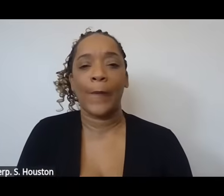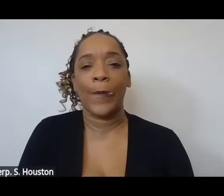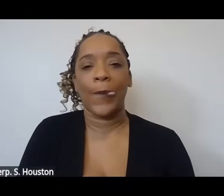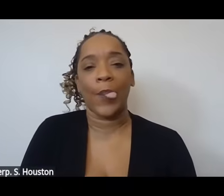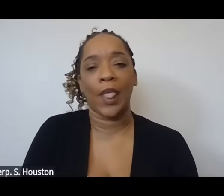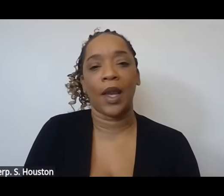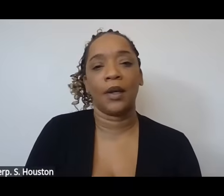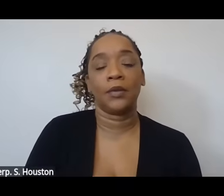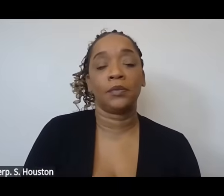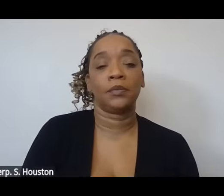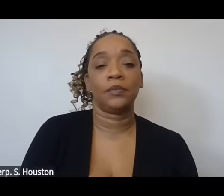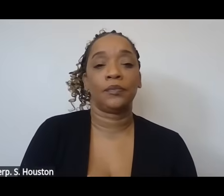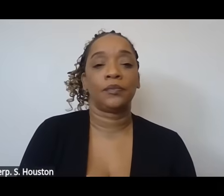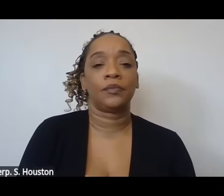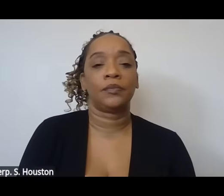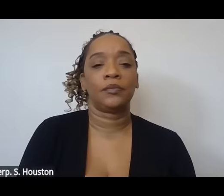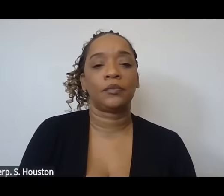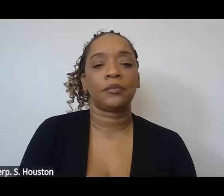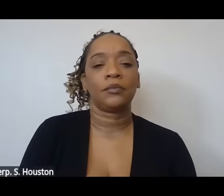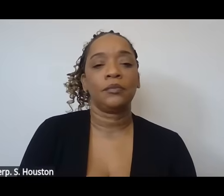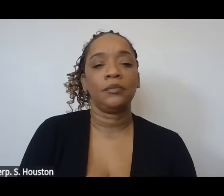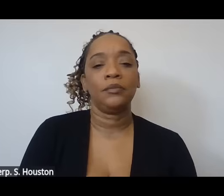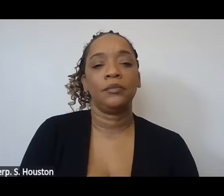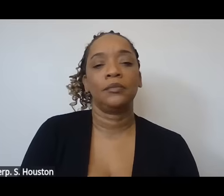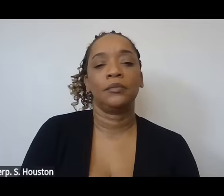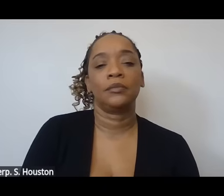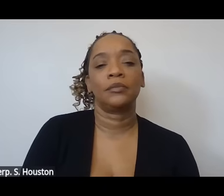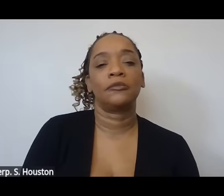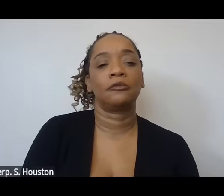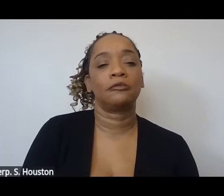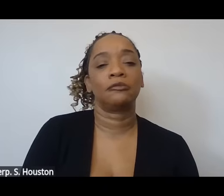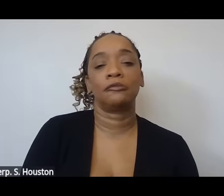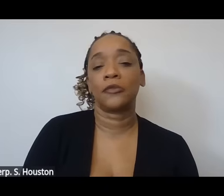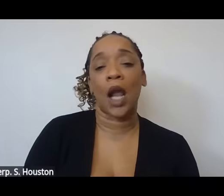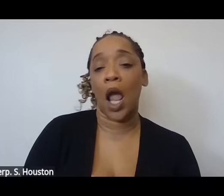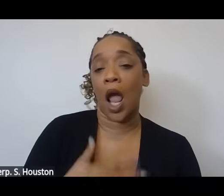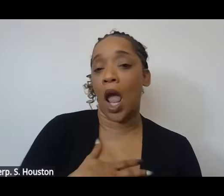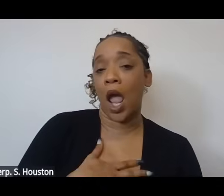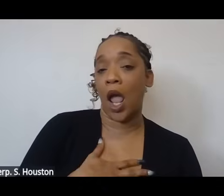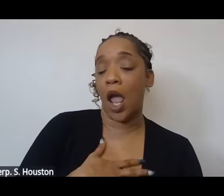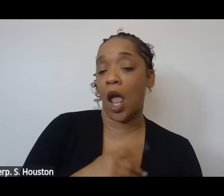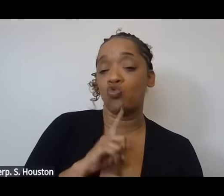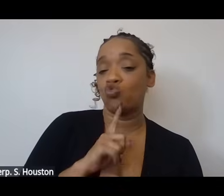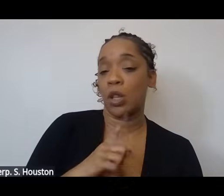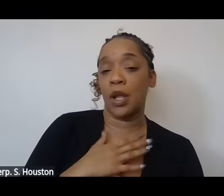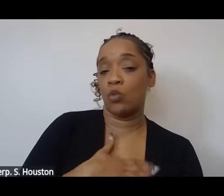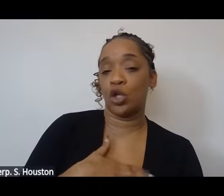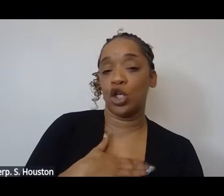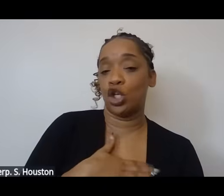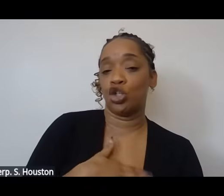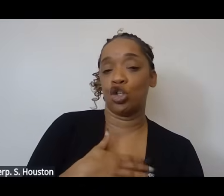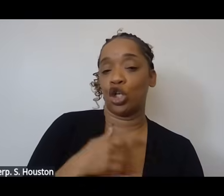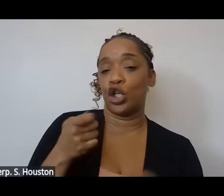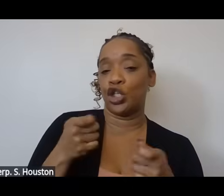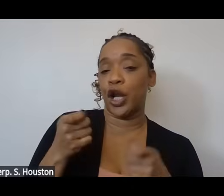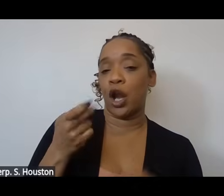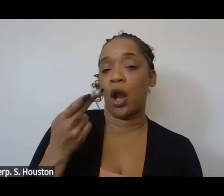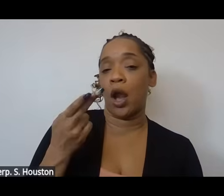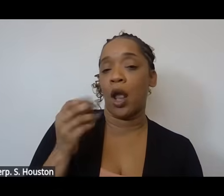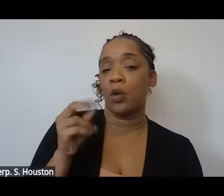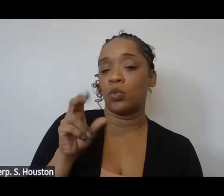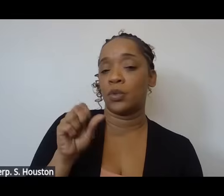Right. And I don't you think- know, I really appreciate Chair Housecamp that you want these ballot you want